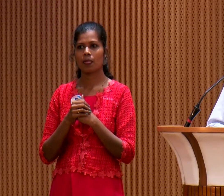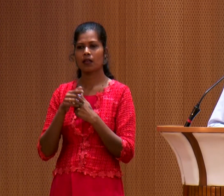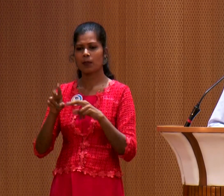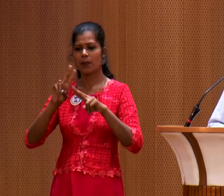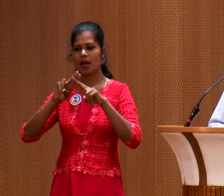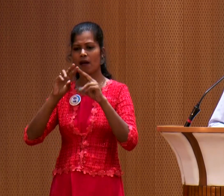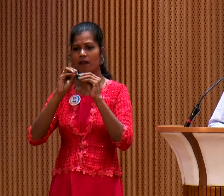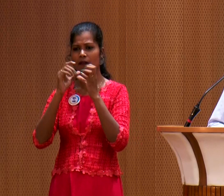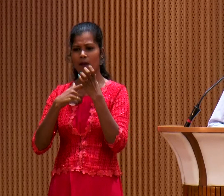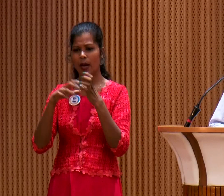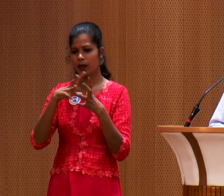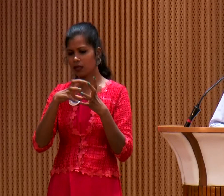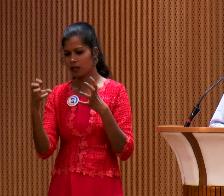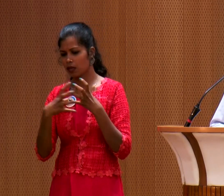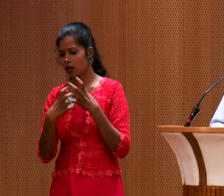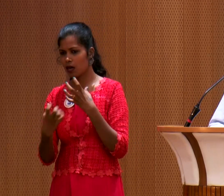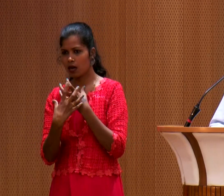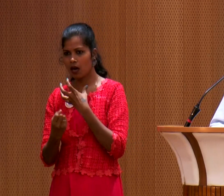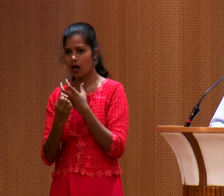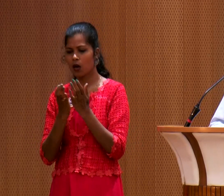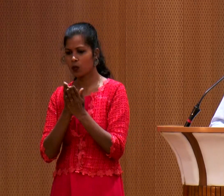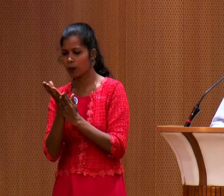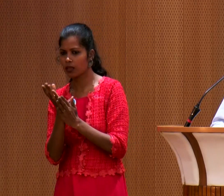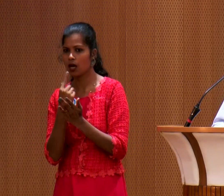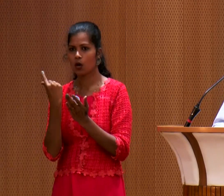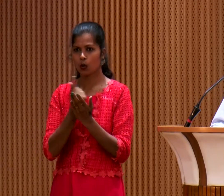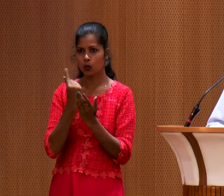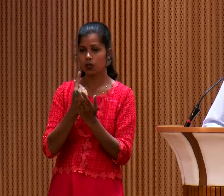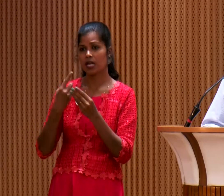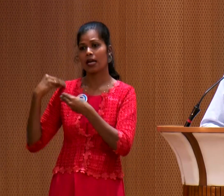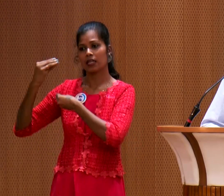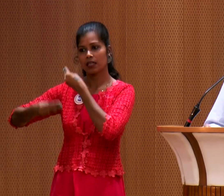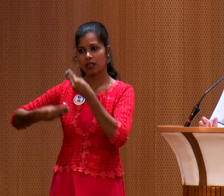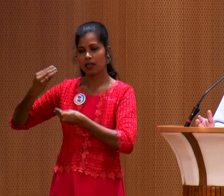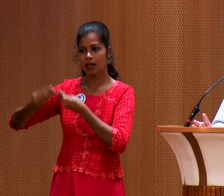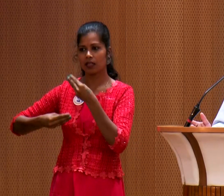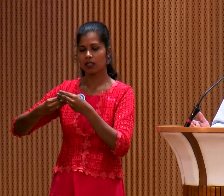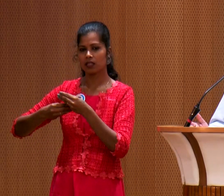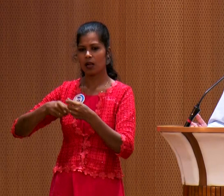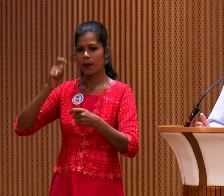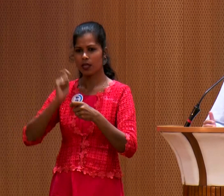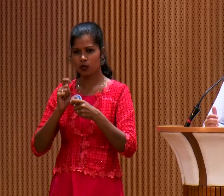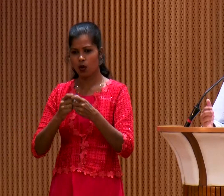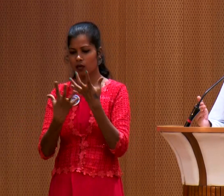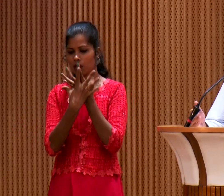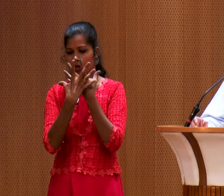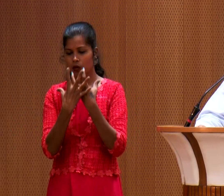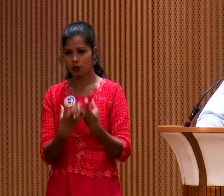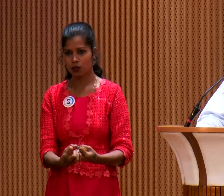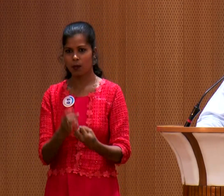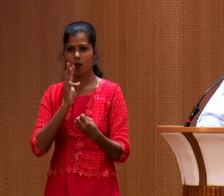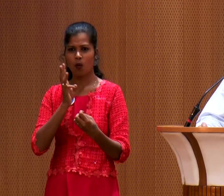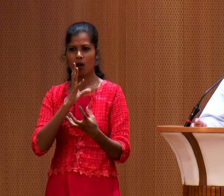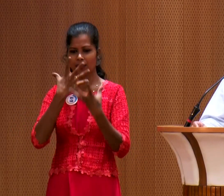fiber extraction became mechanized, the traditional system of soaking the husk for